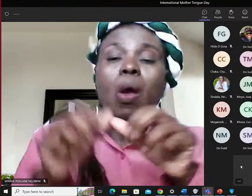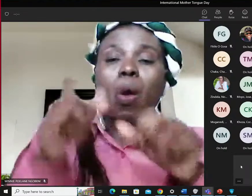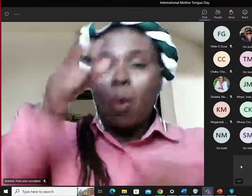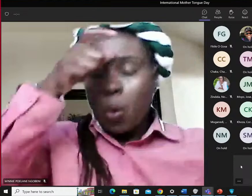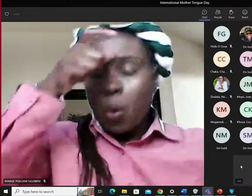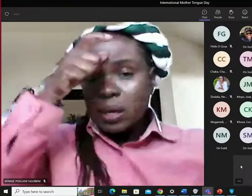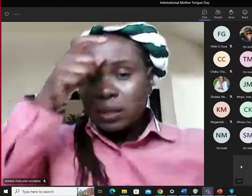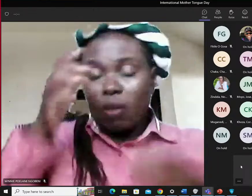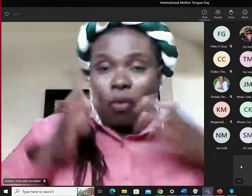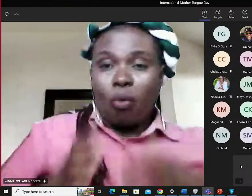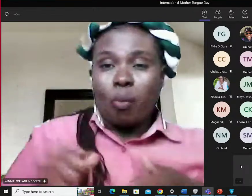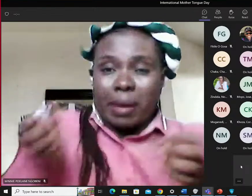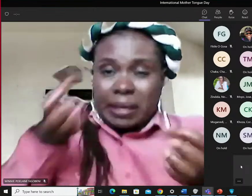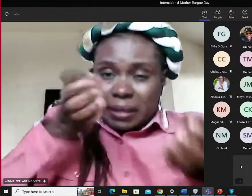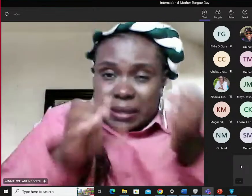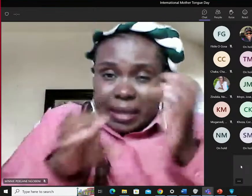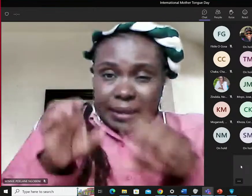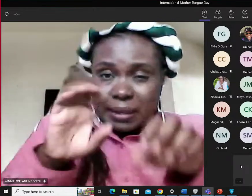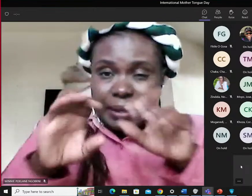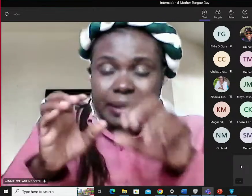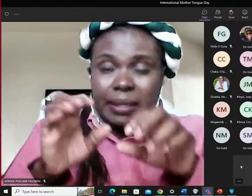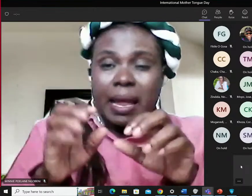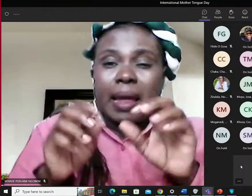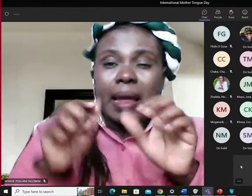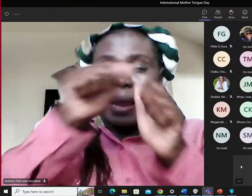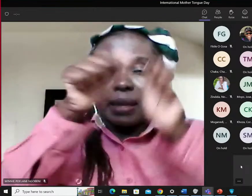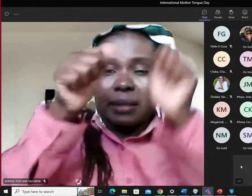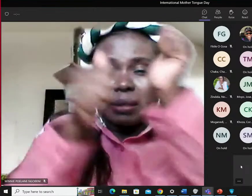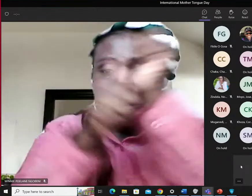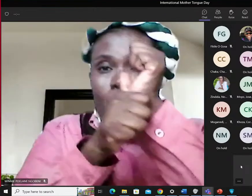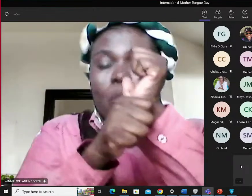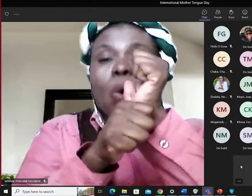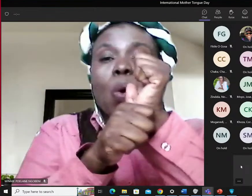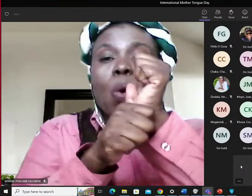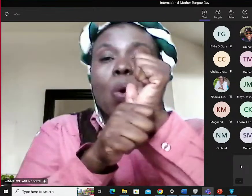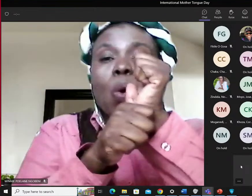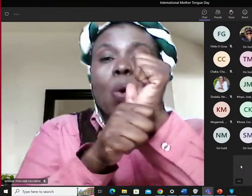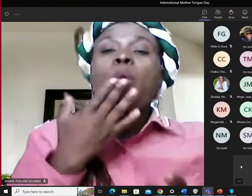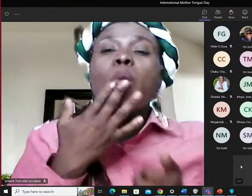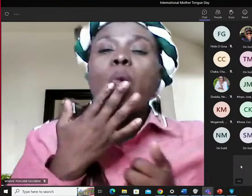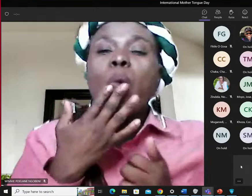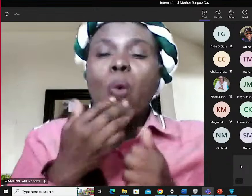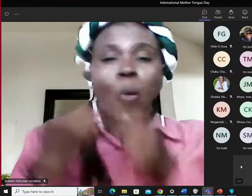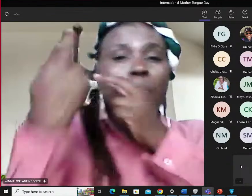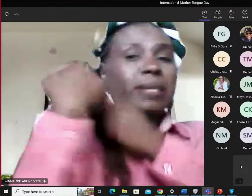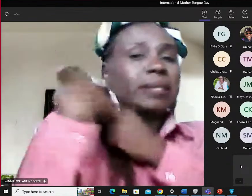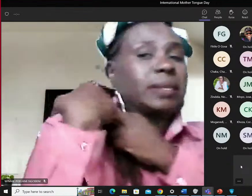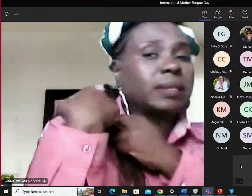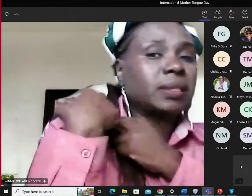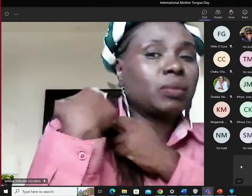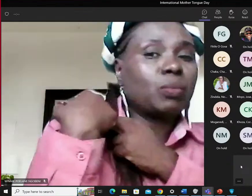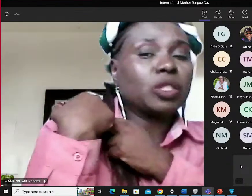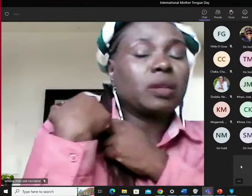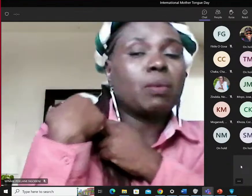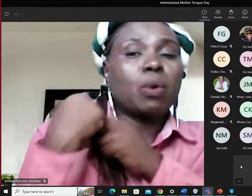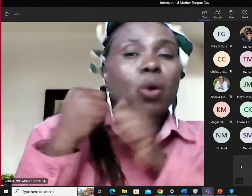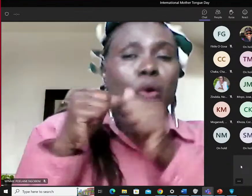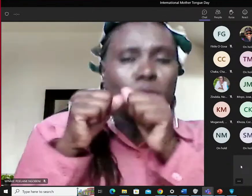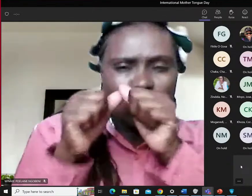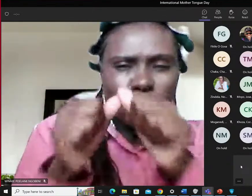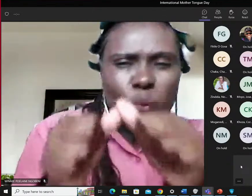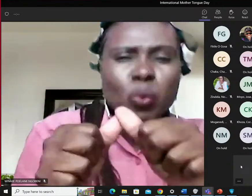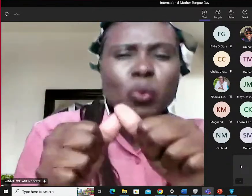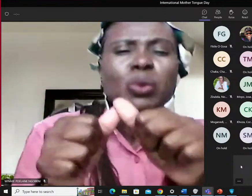It was the Deputy Executive Dean who was responsible for driving the